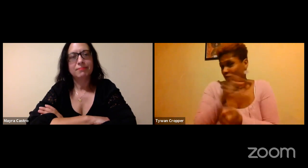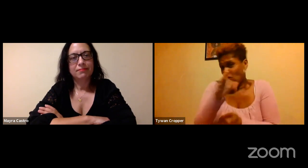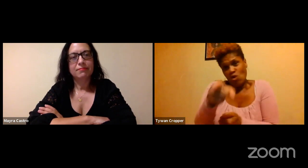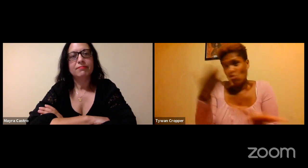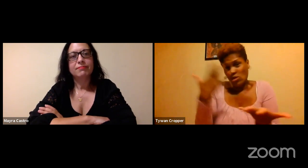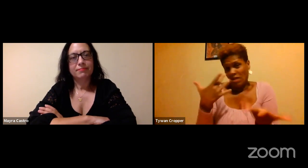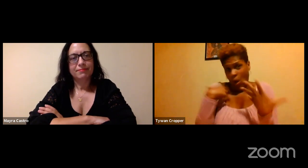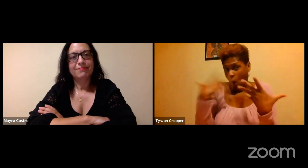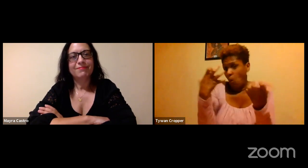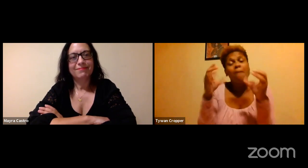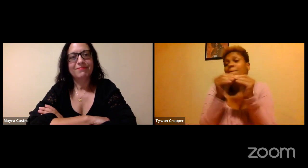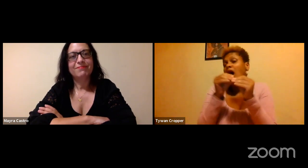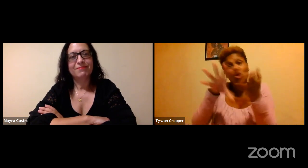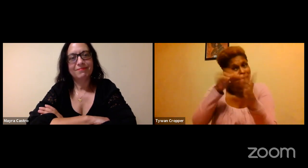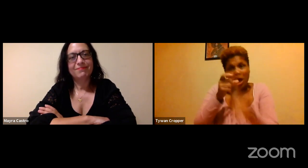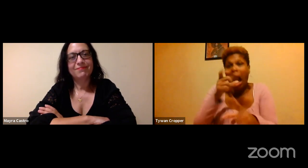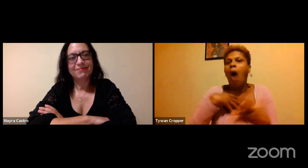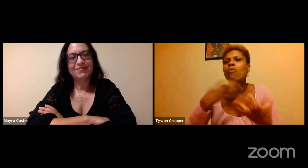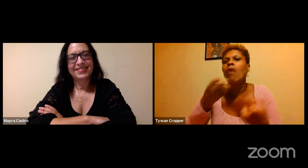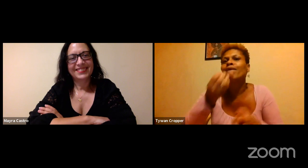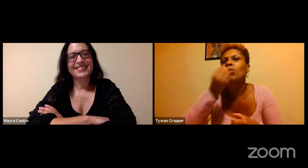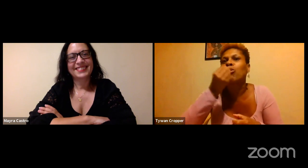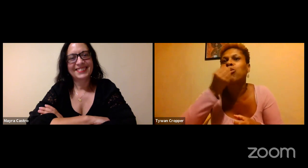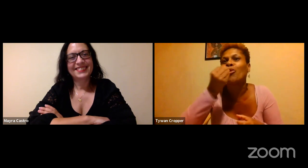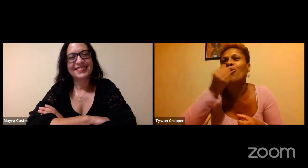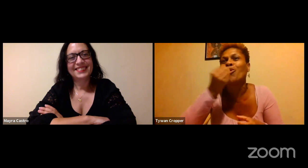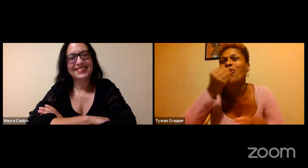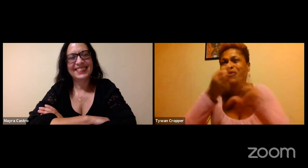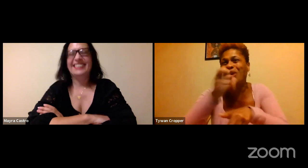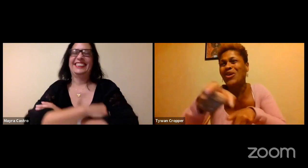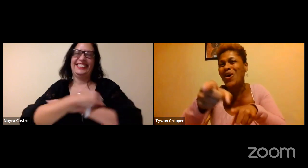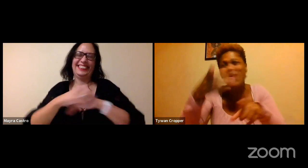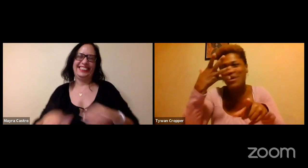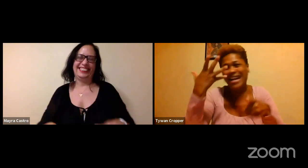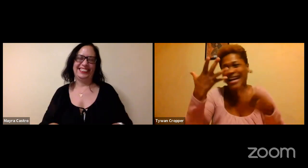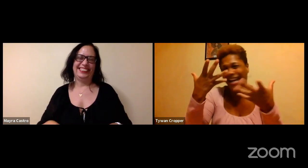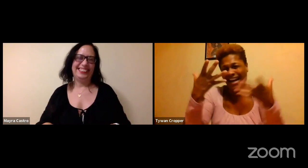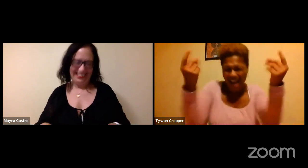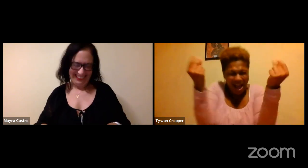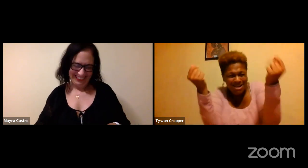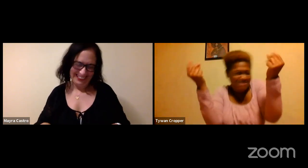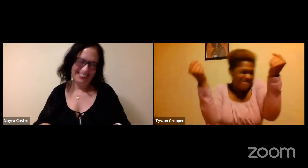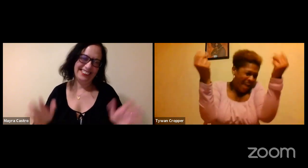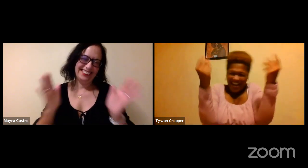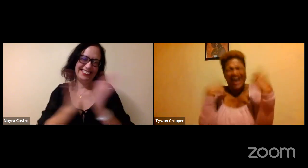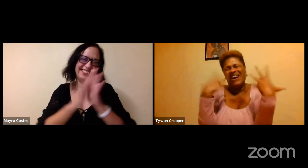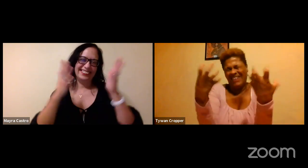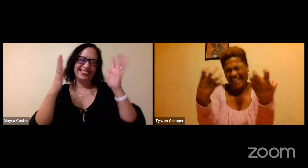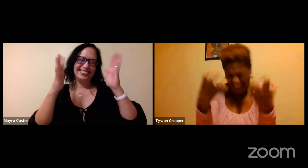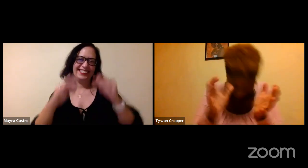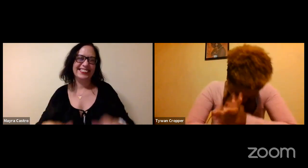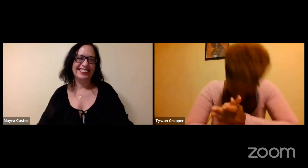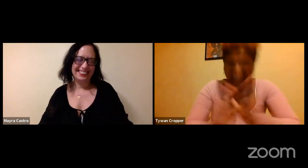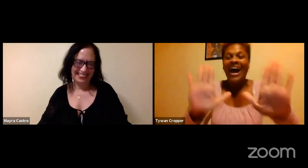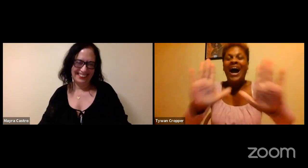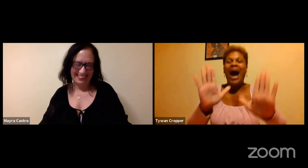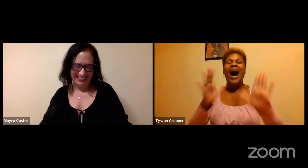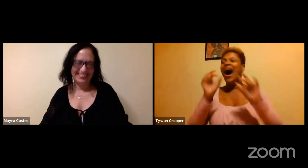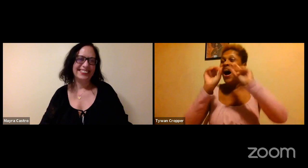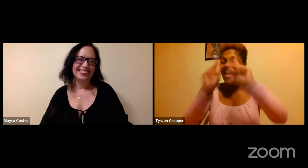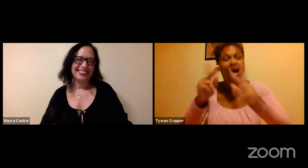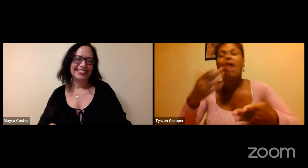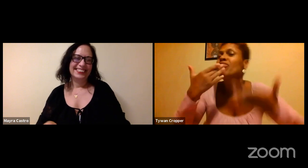you. I heart you. I love you. And I would love to have some food and some dance